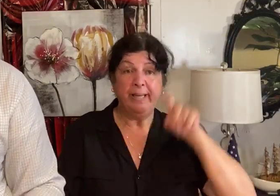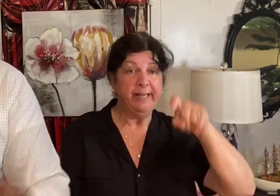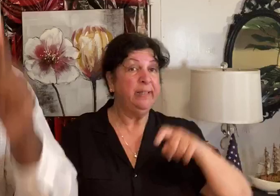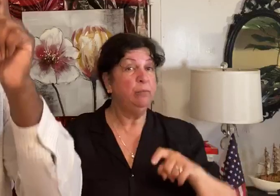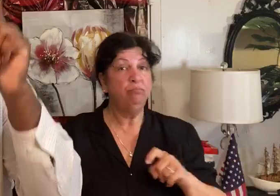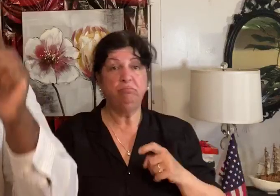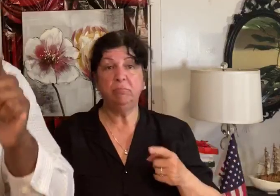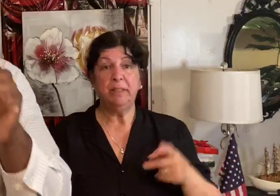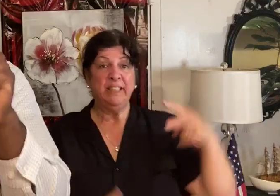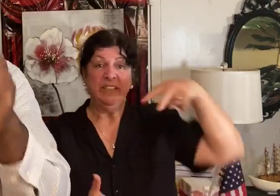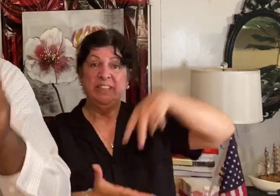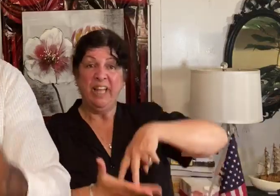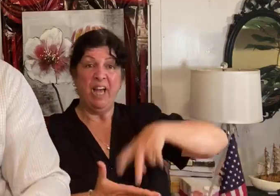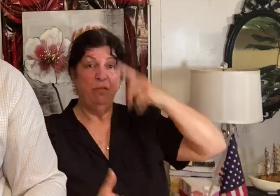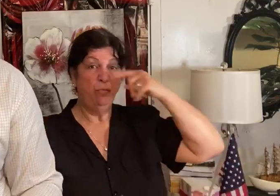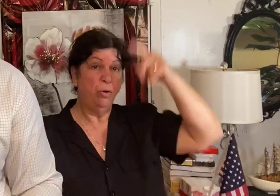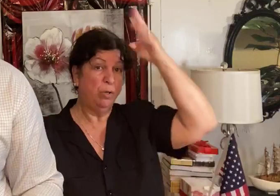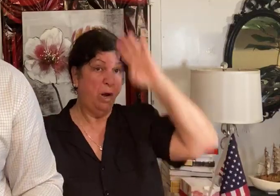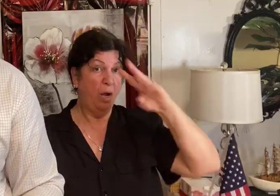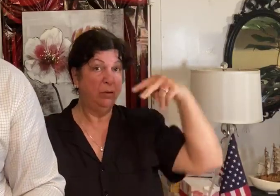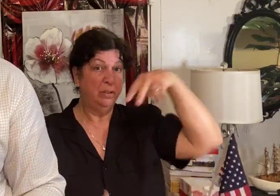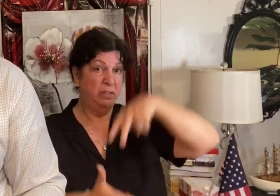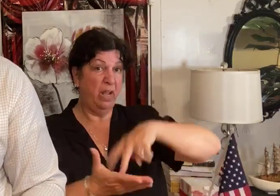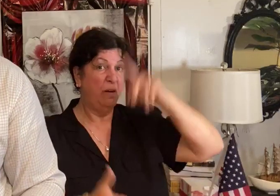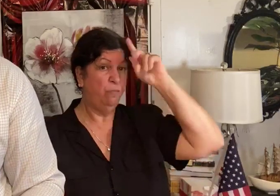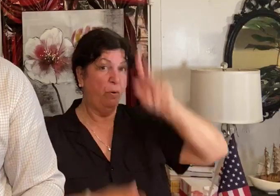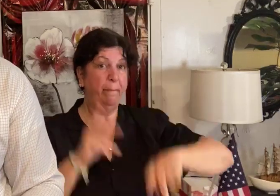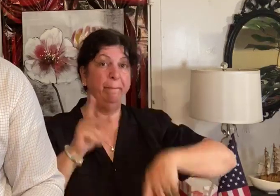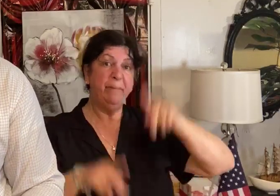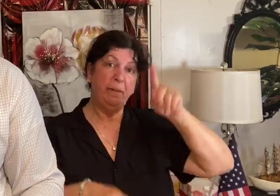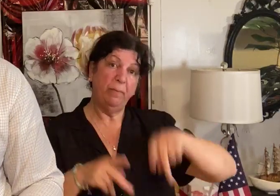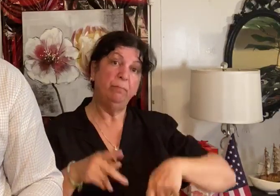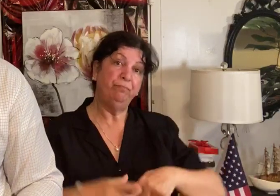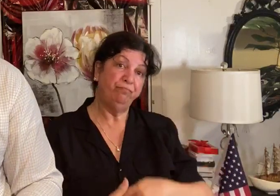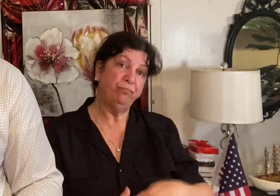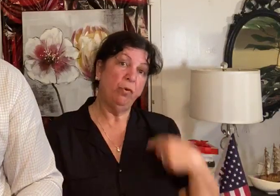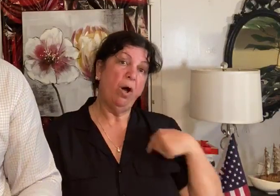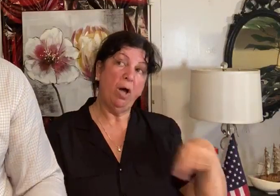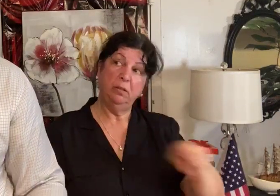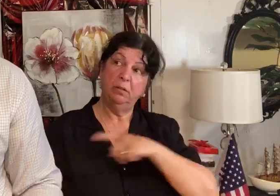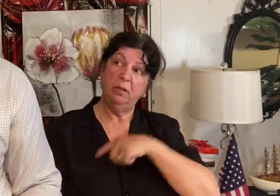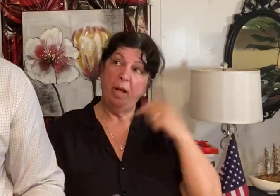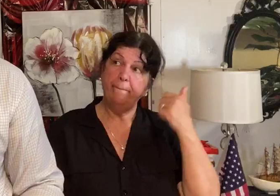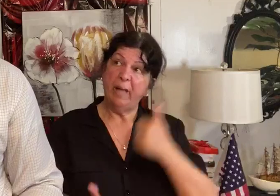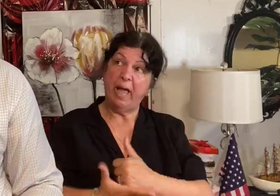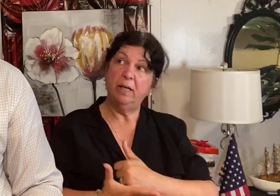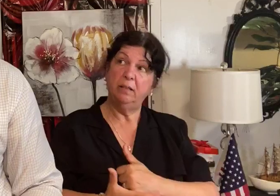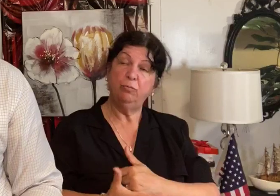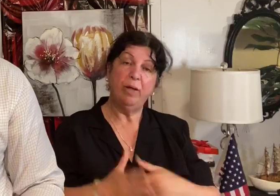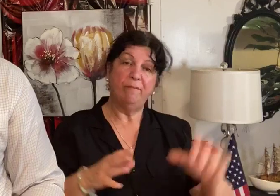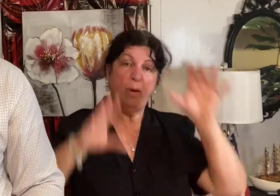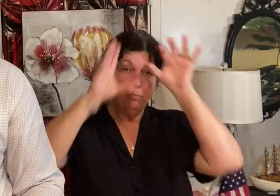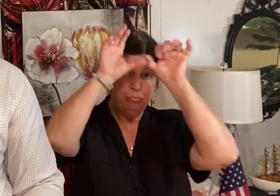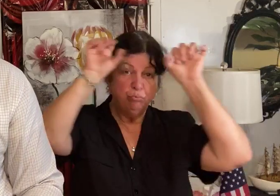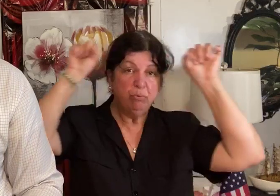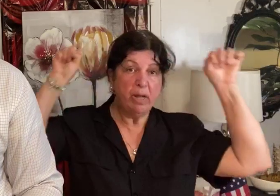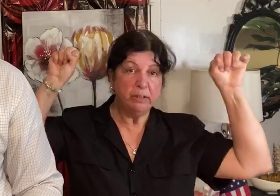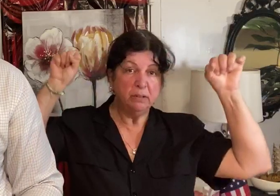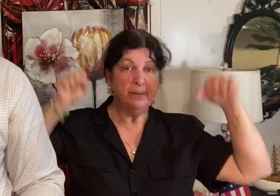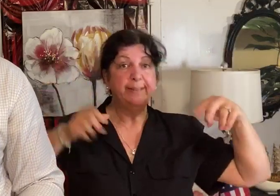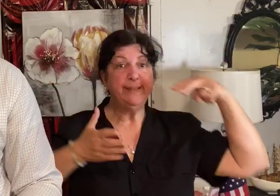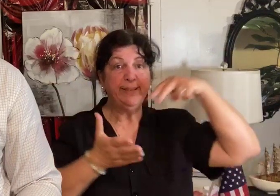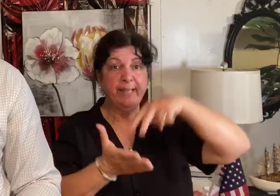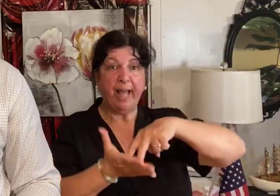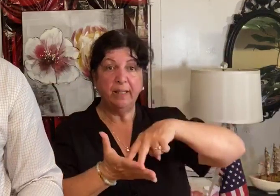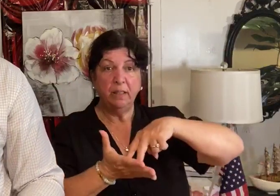Take a stand for God. Take a stand for people that take a stand for us. Amen. When you have a president that stands up